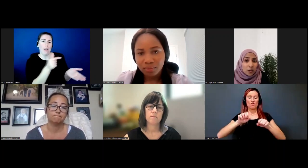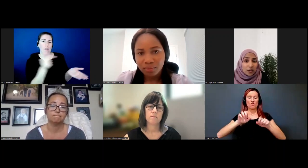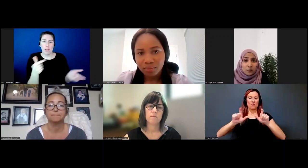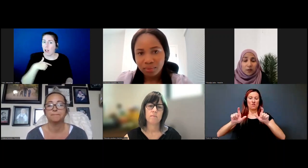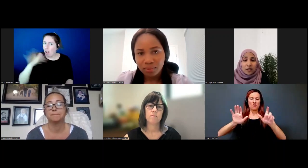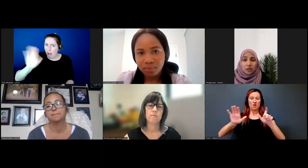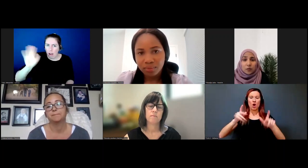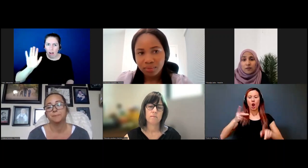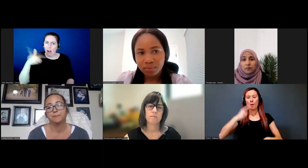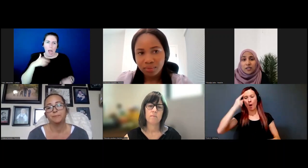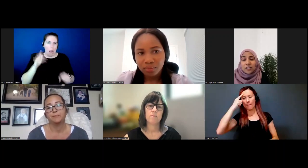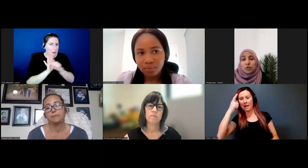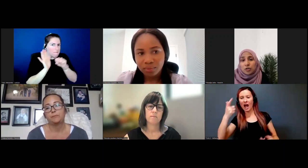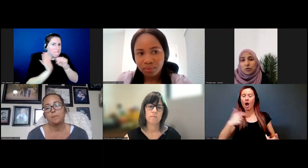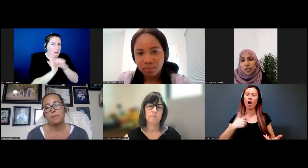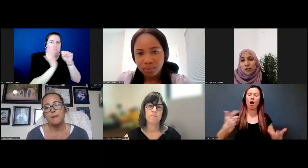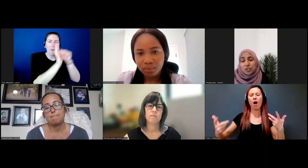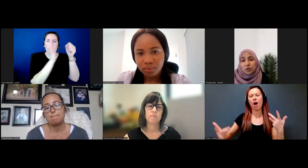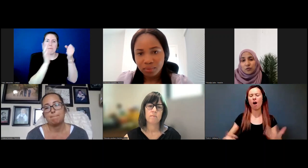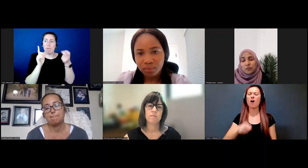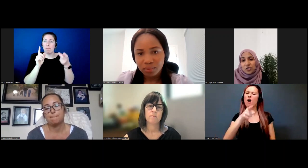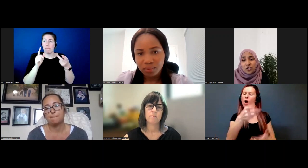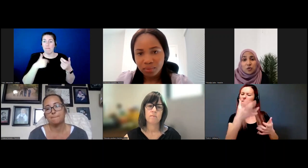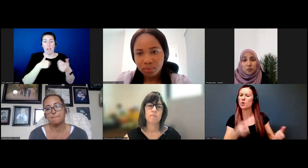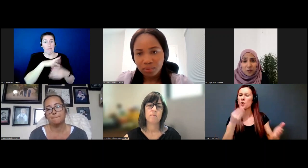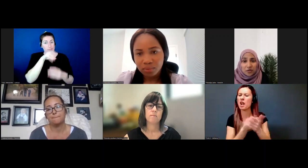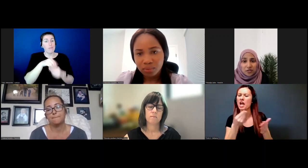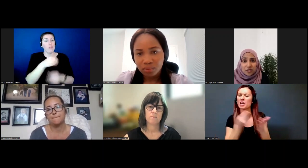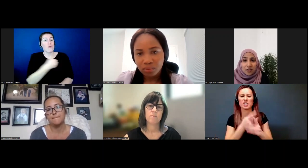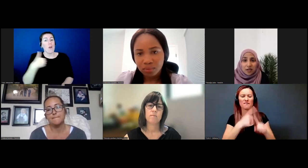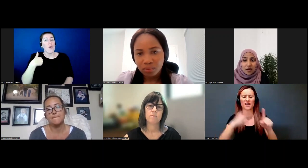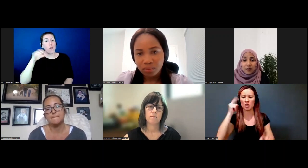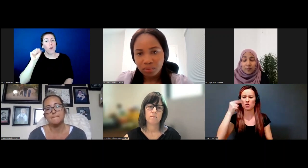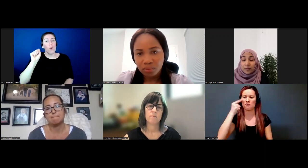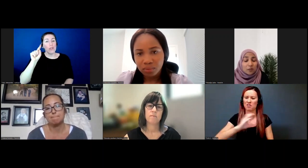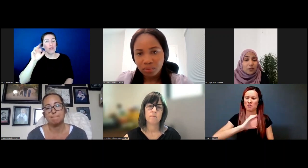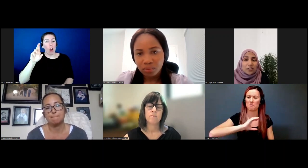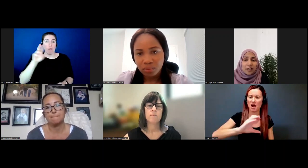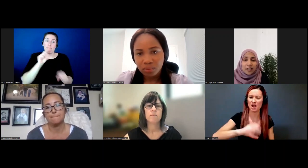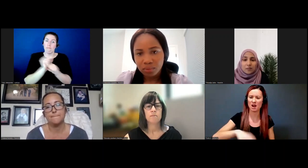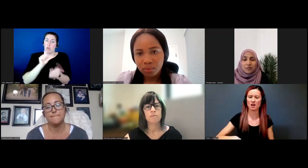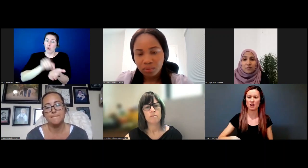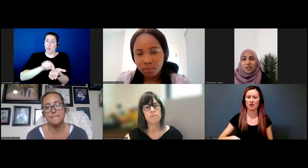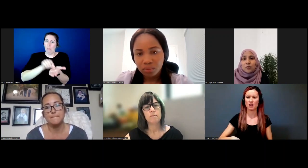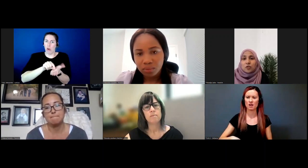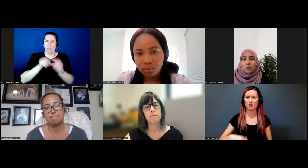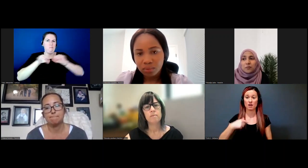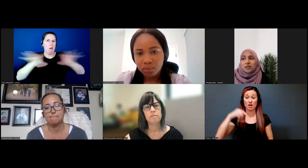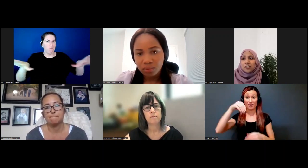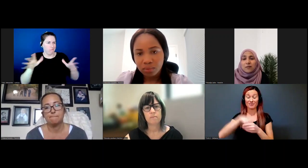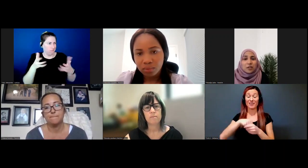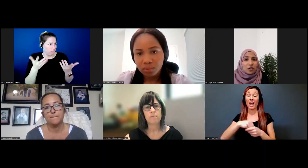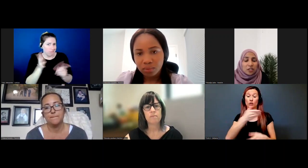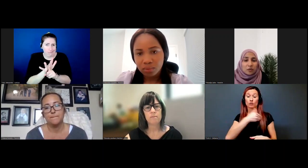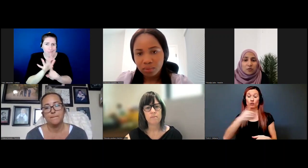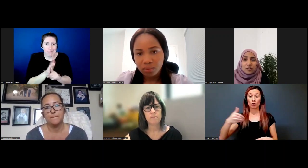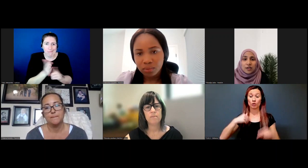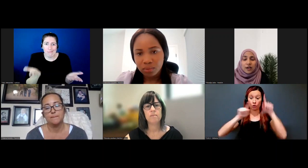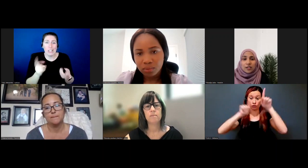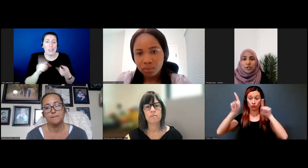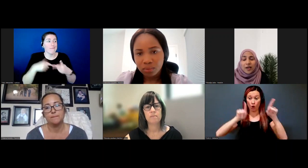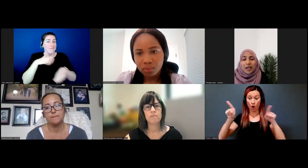advocacy work. I've been in the Toronto Star, which is one of the major newspapers, multiple times. I've been in newspapers. I've been on the